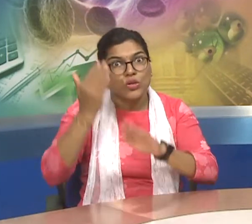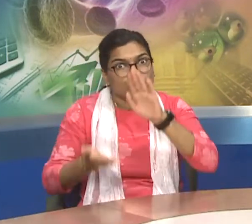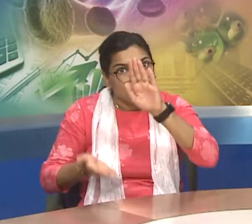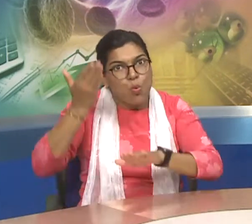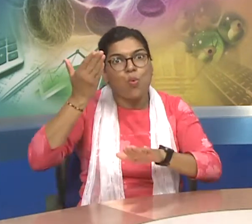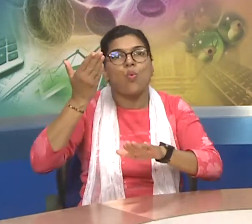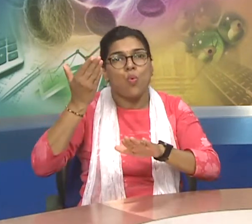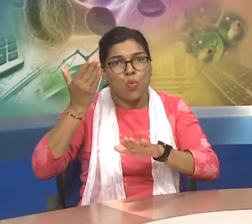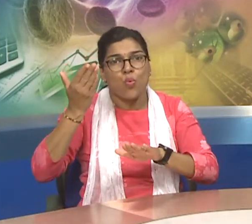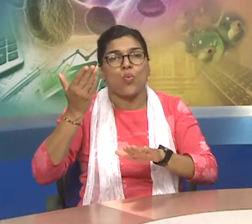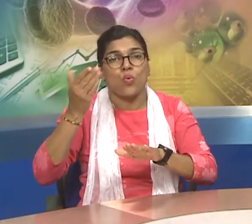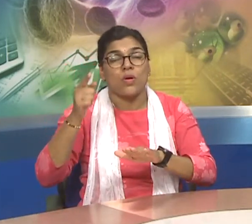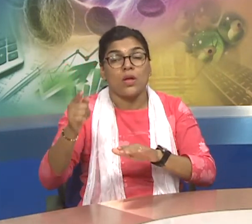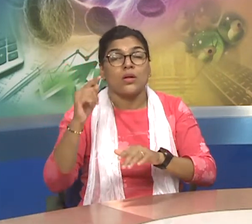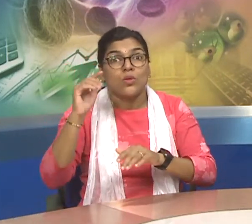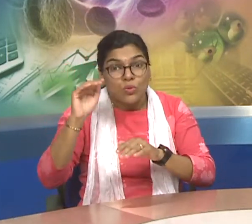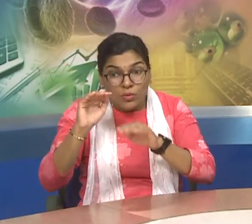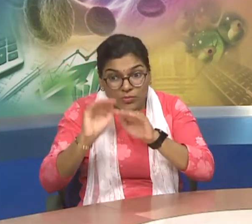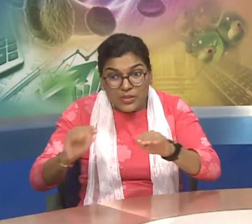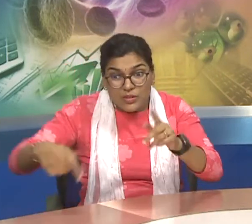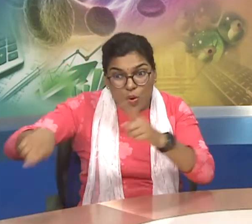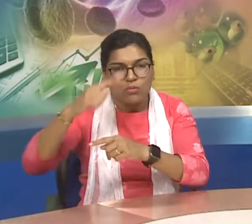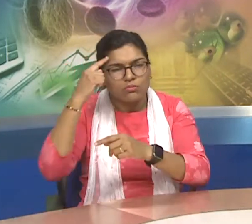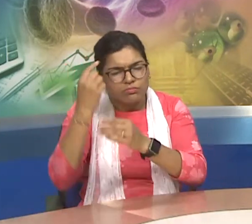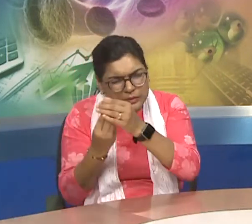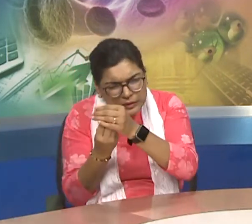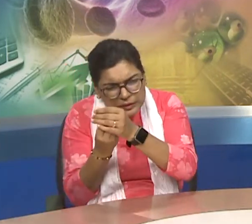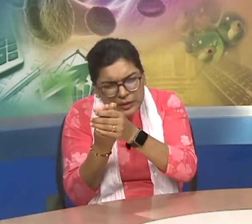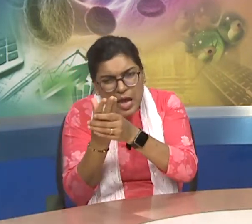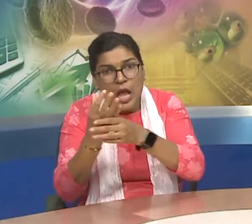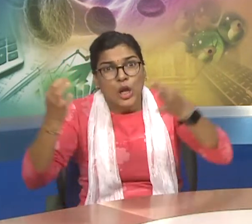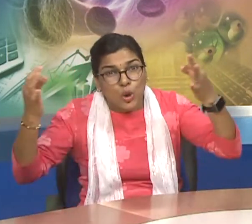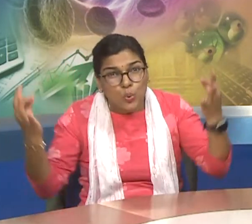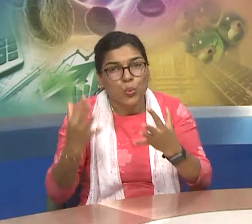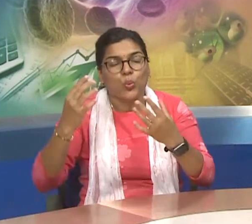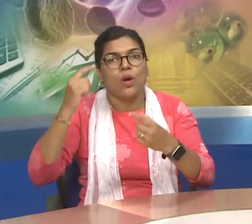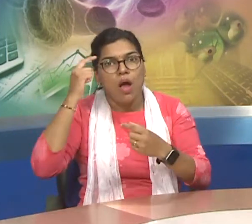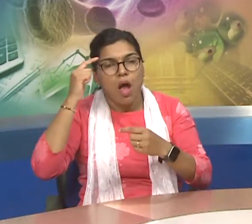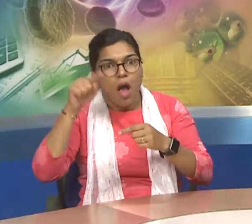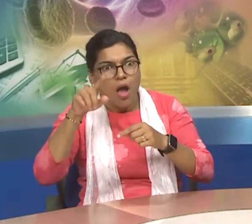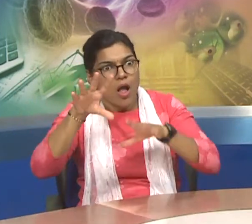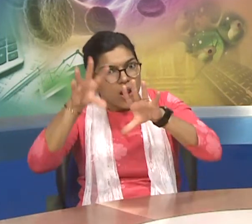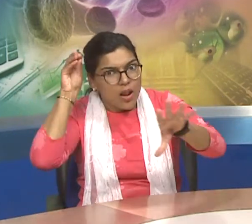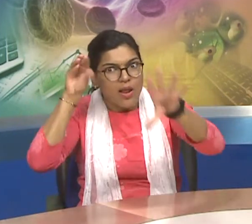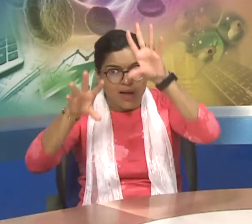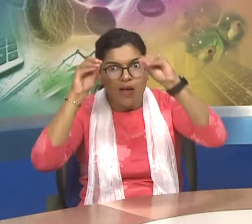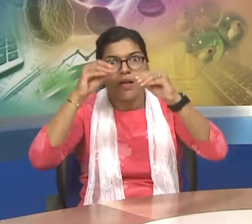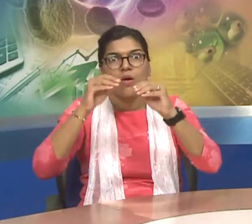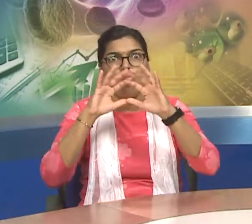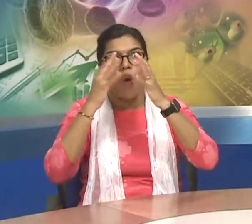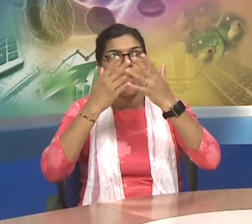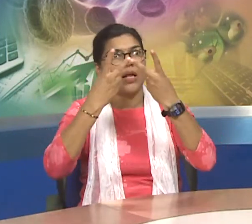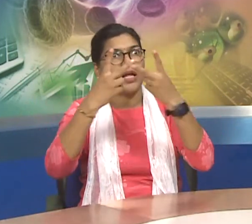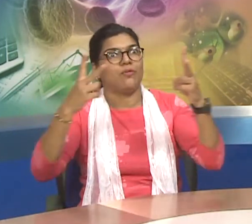for children by offering a wide spectrum of books to ignite their mind.